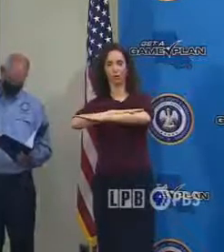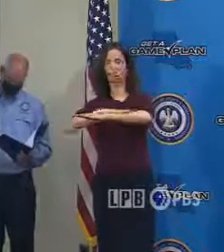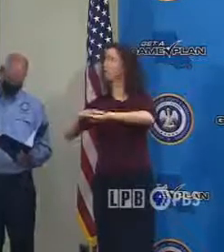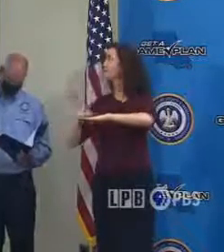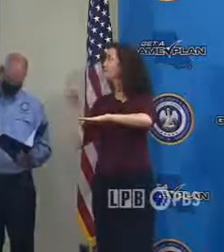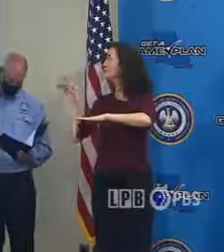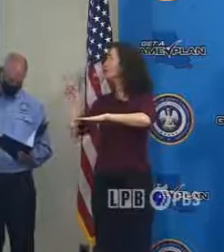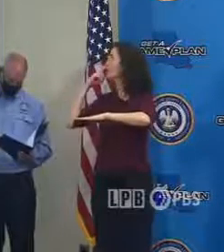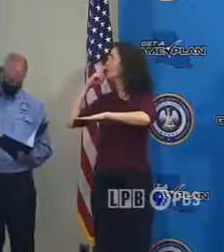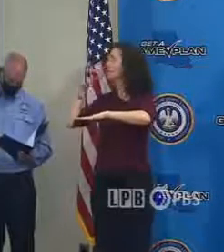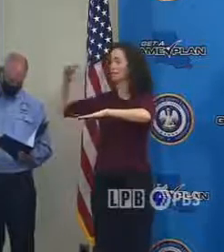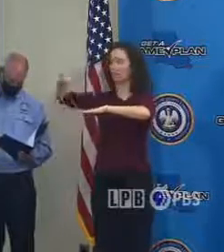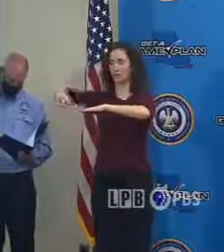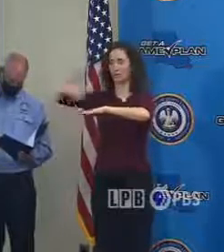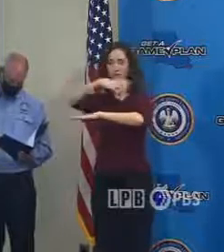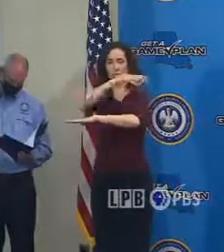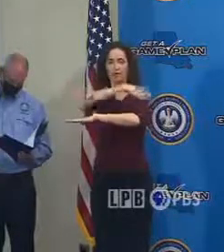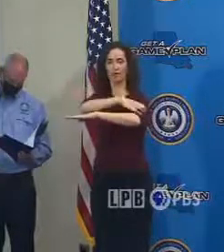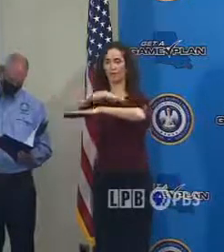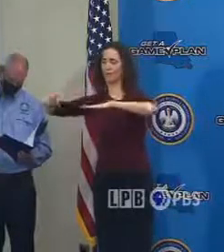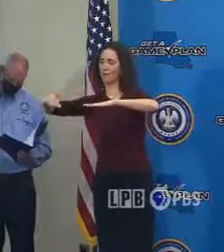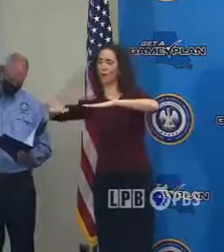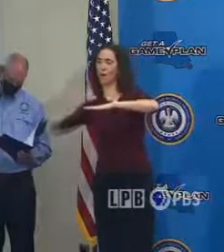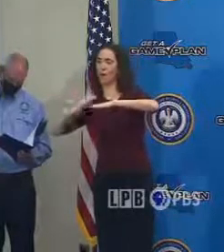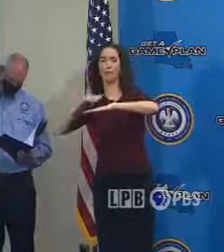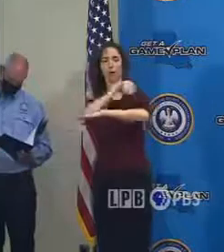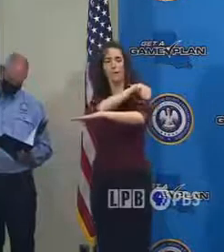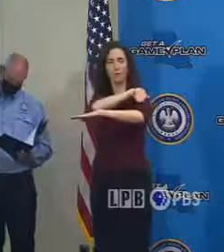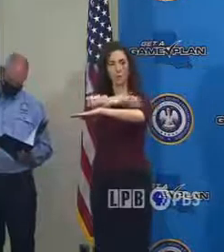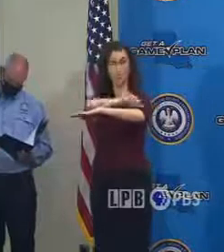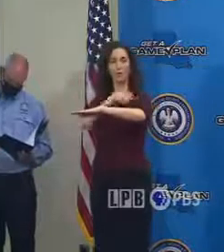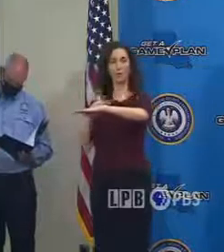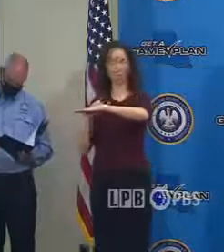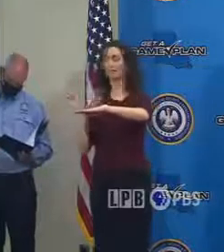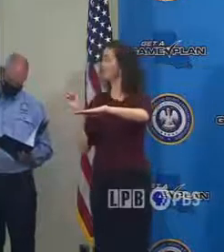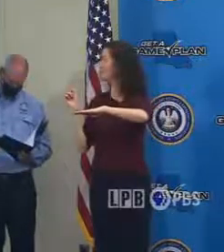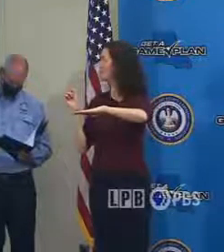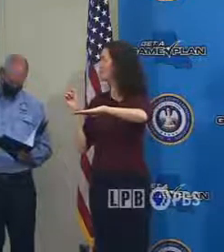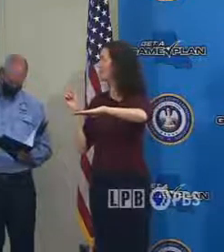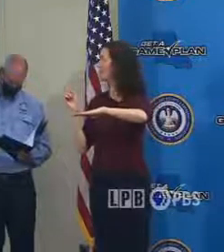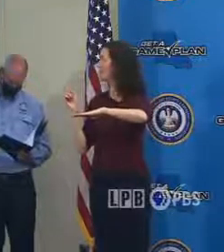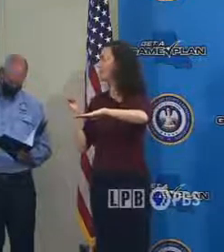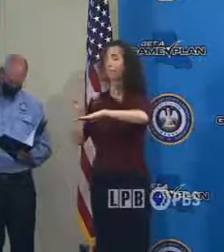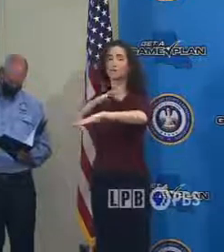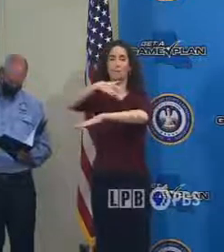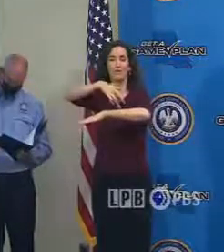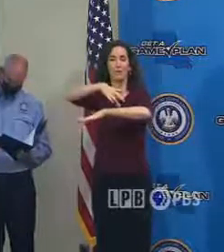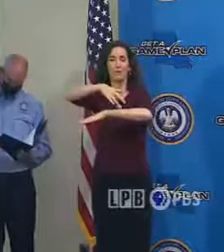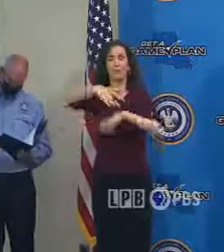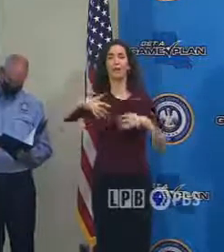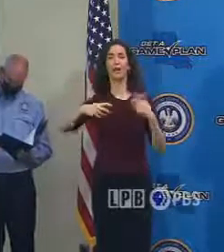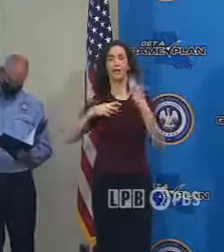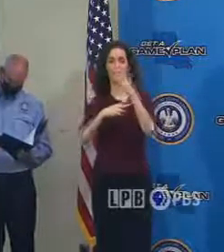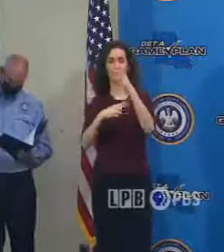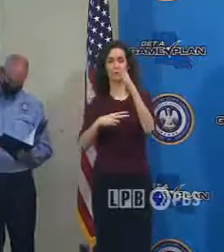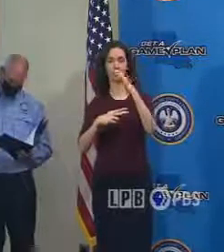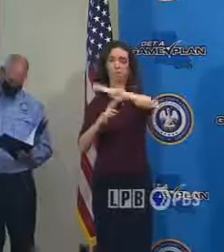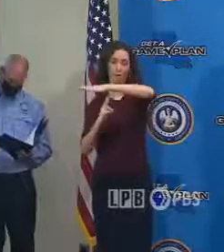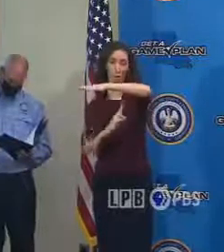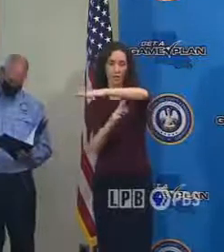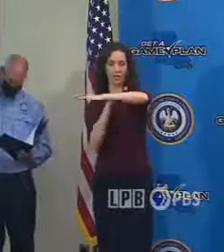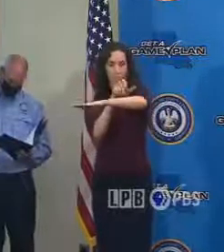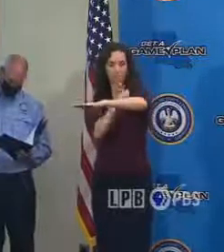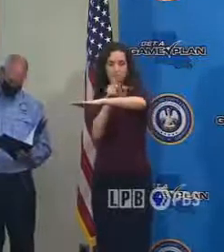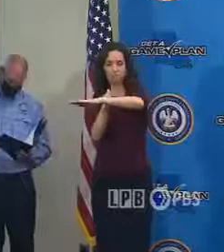both ends, you can see ramp bays, what we call ramp bays, and in the middle are our interior bridge bays. And we've basically